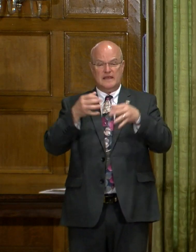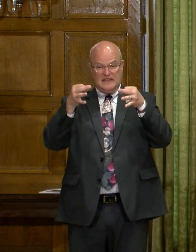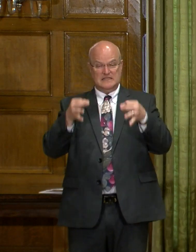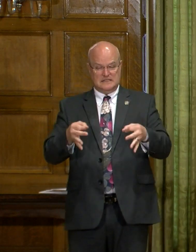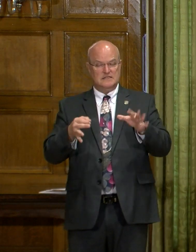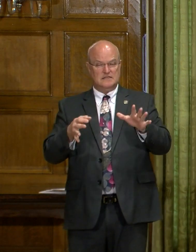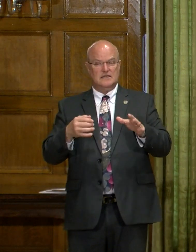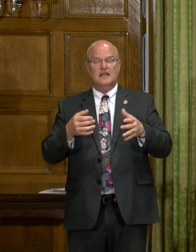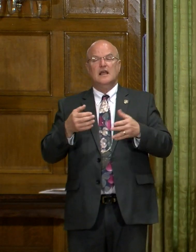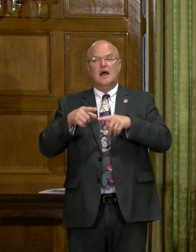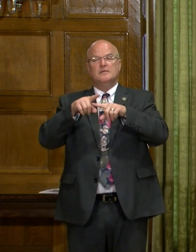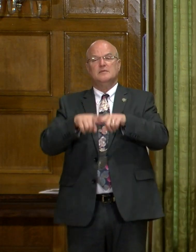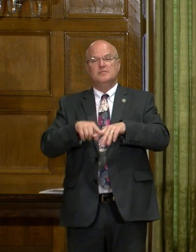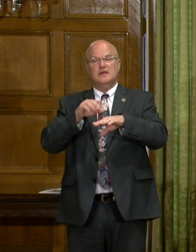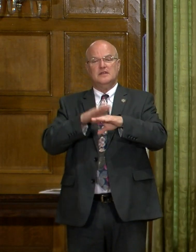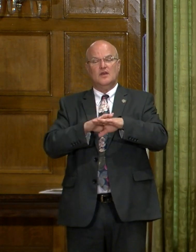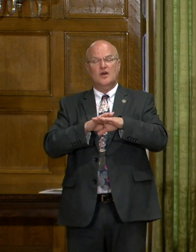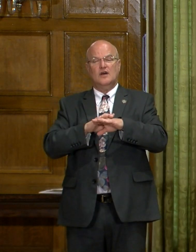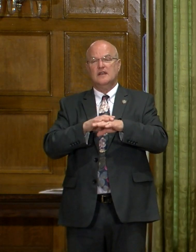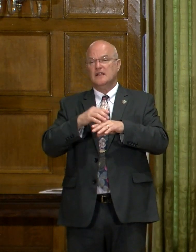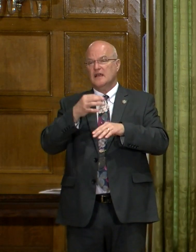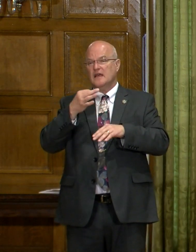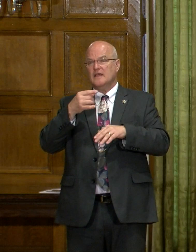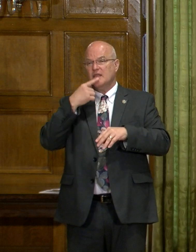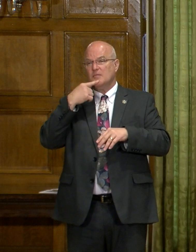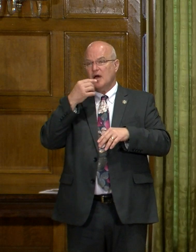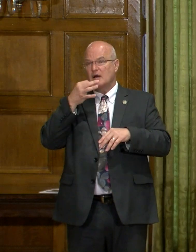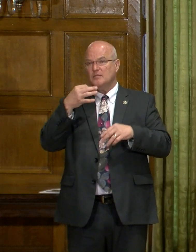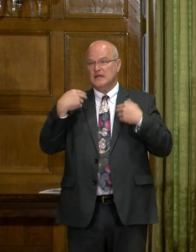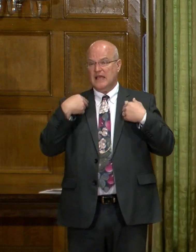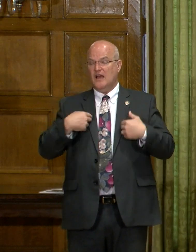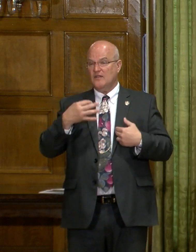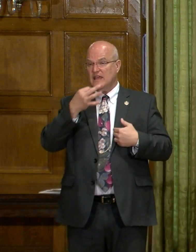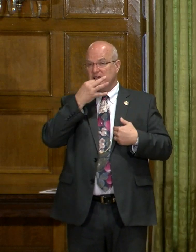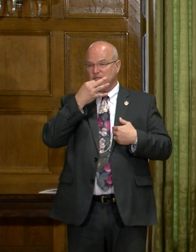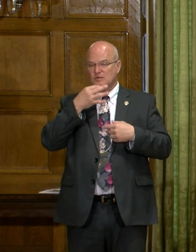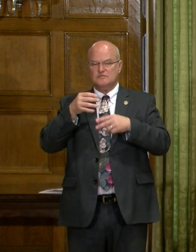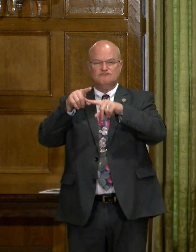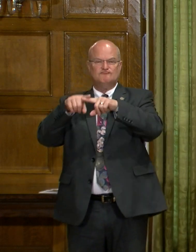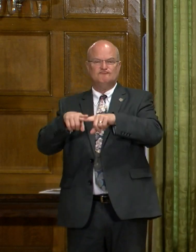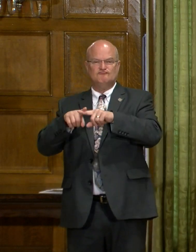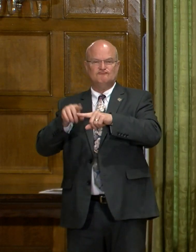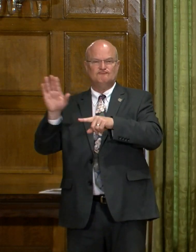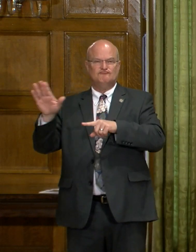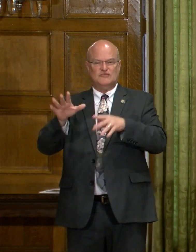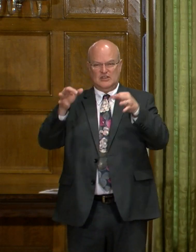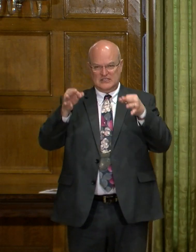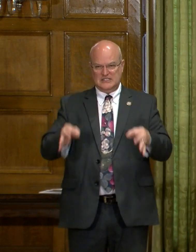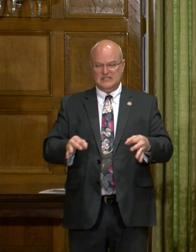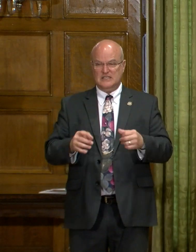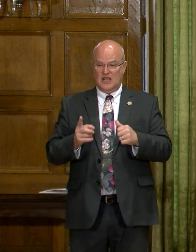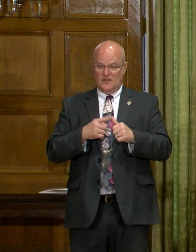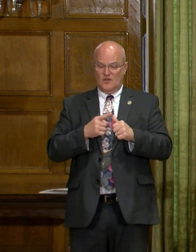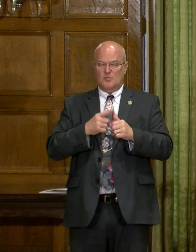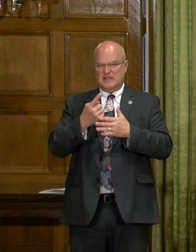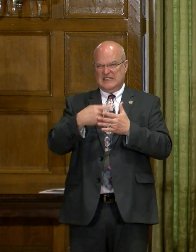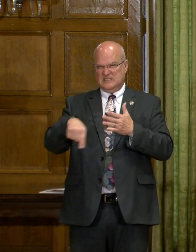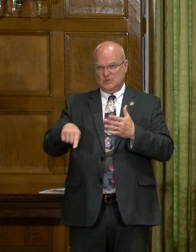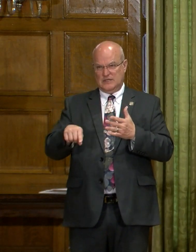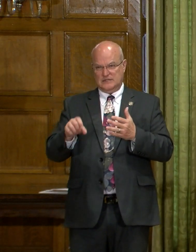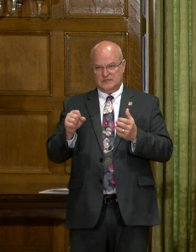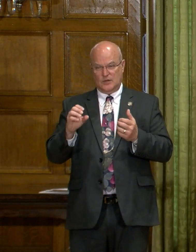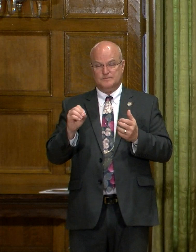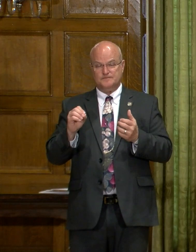upon our public health experts as we make those final decisions, and the first one being next